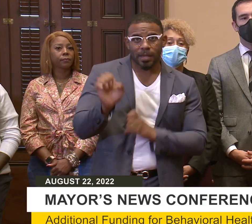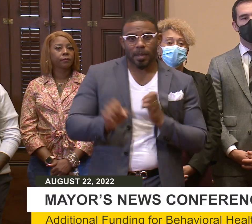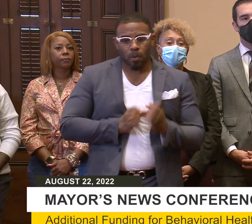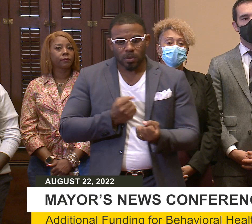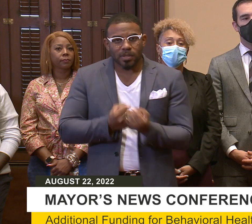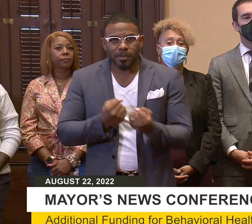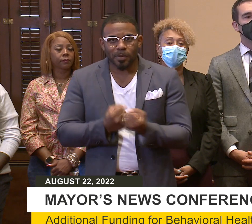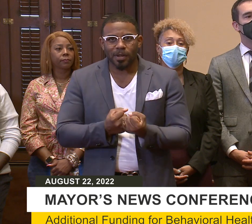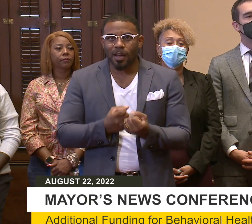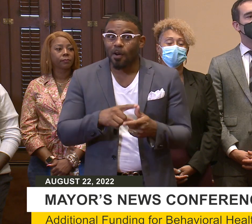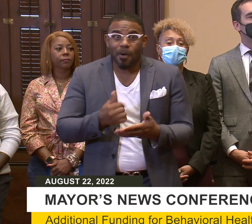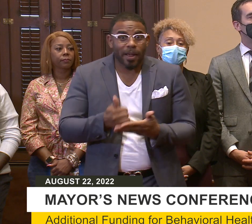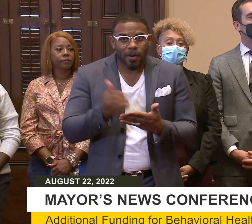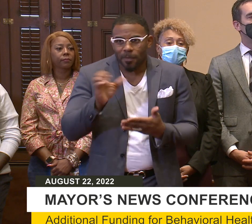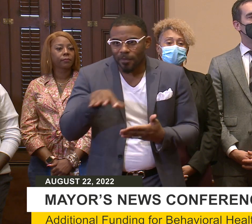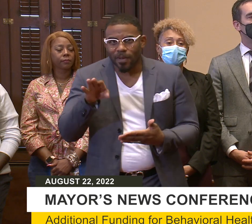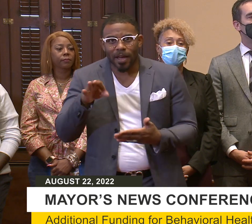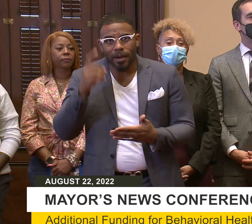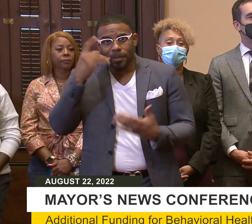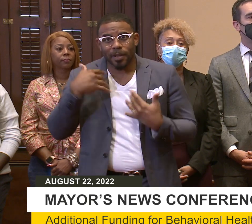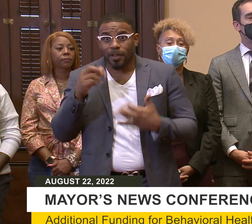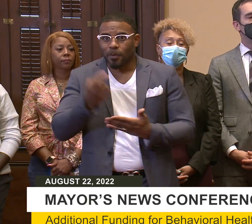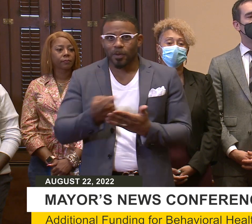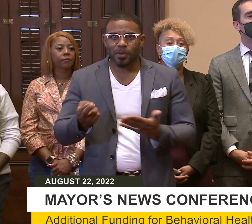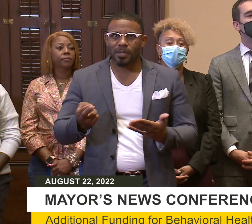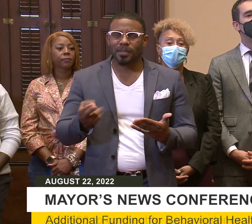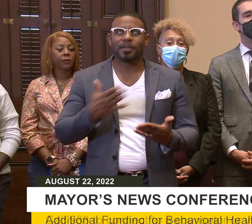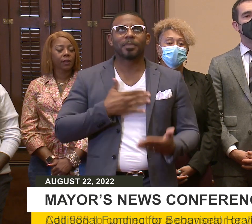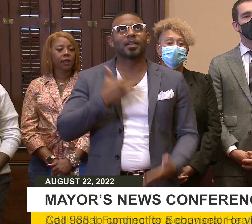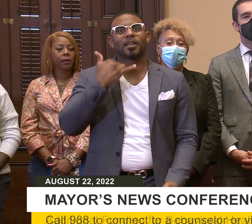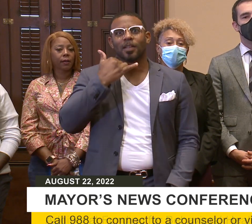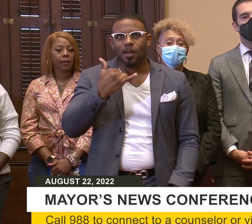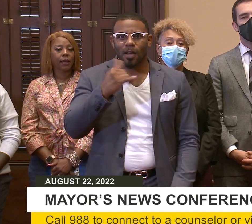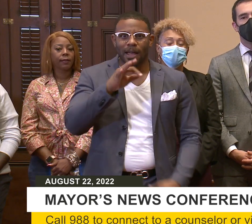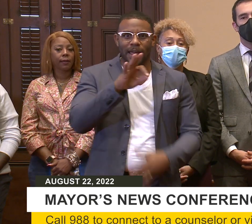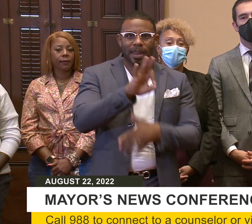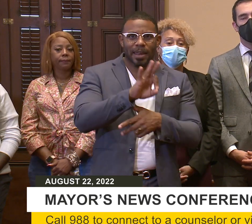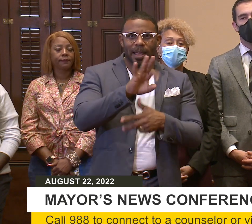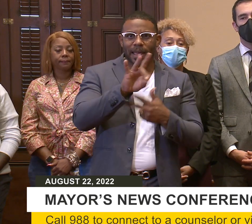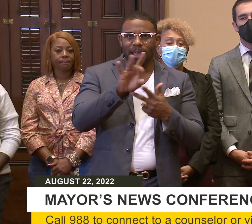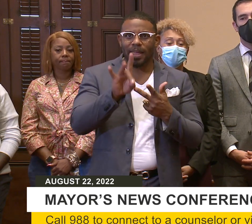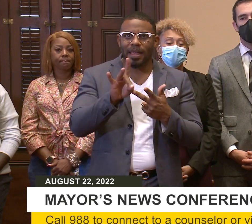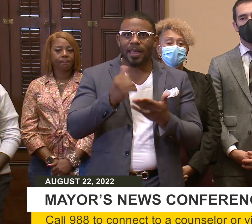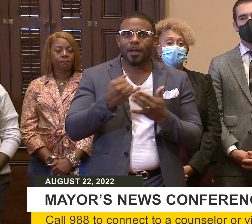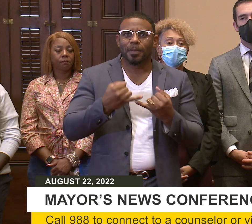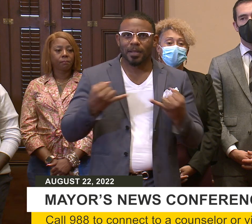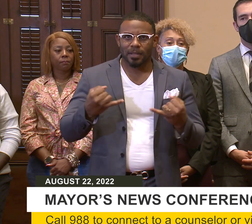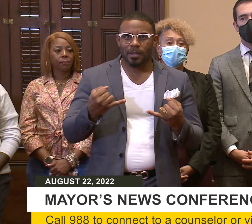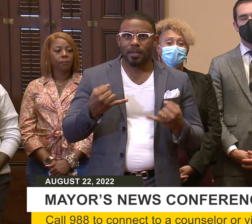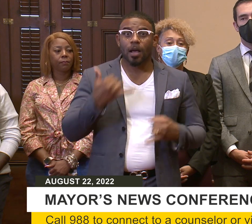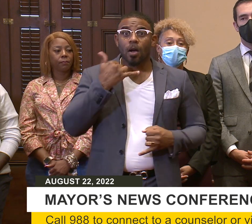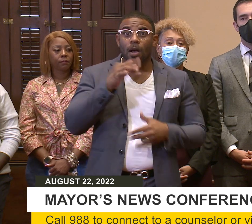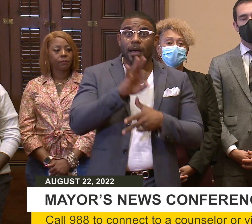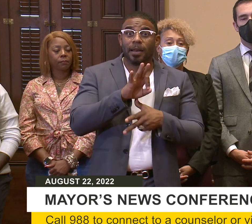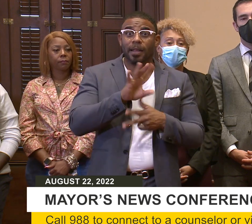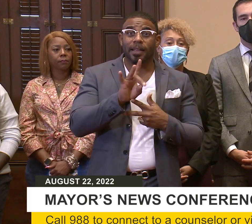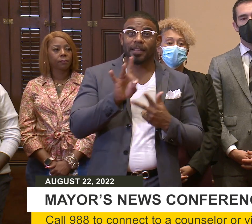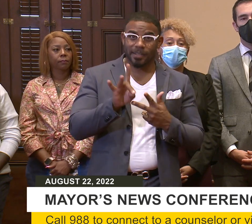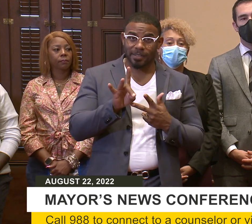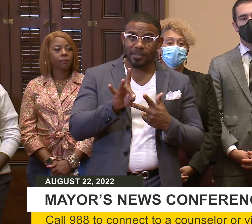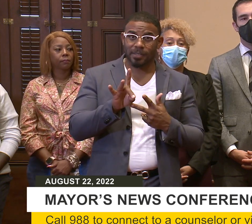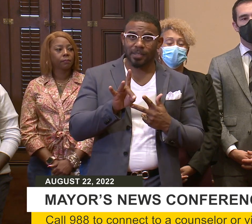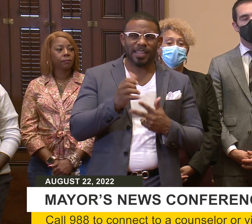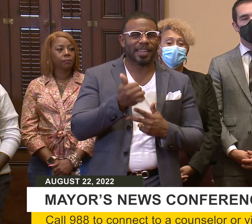emotional support or help finding mental health resources, call the 988 helpline. Call